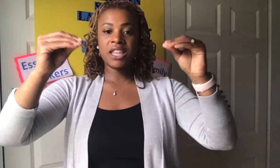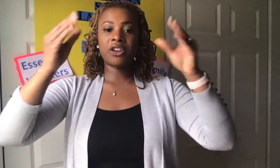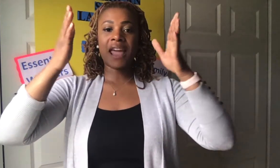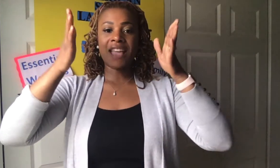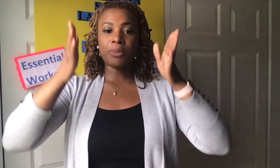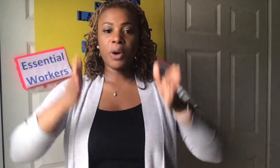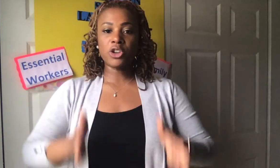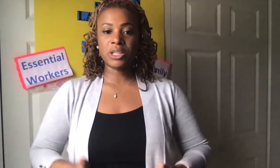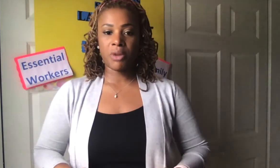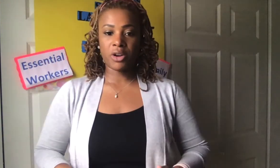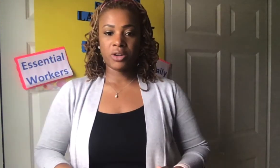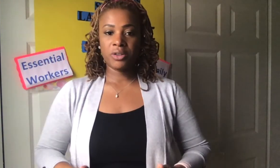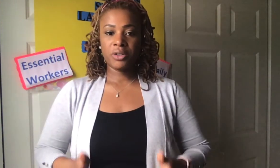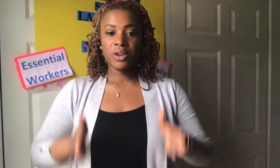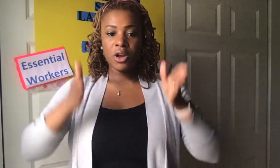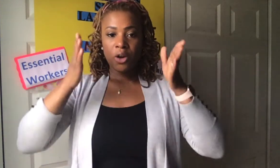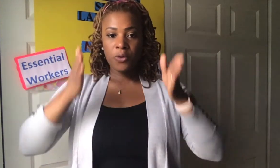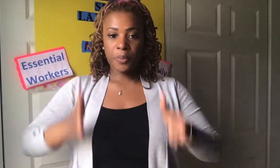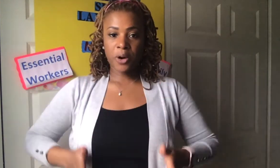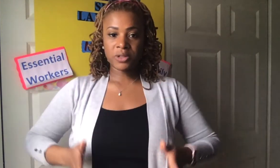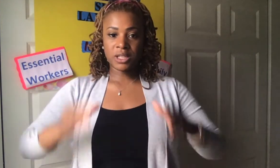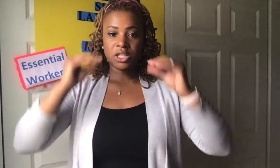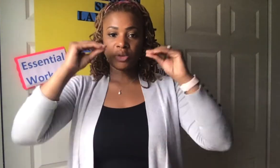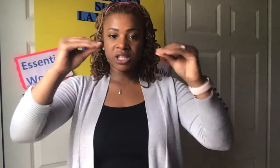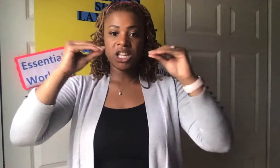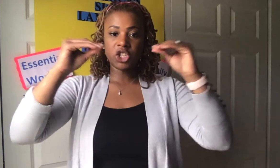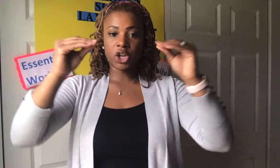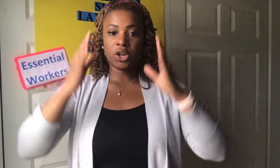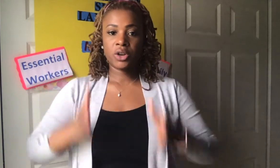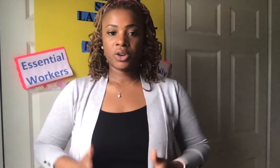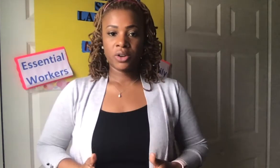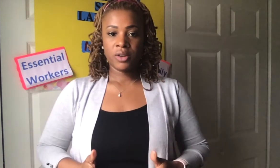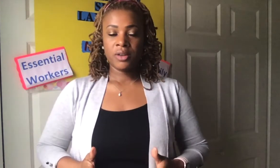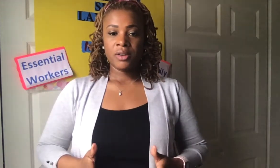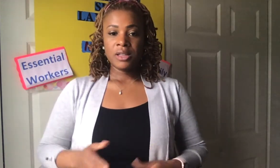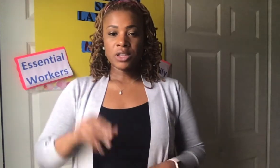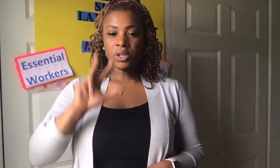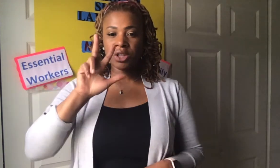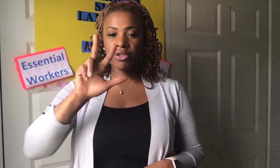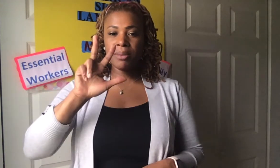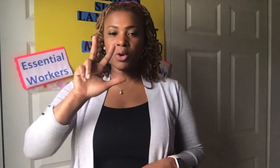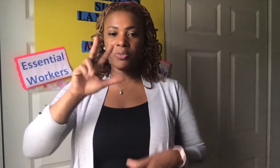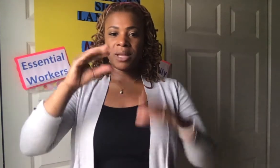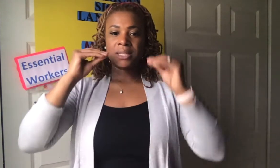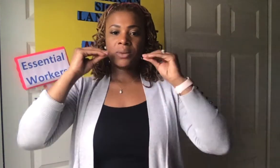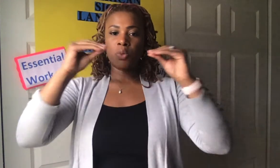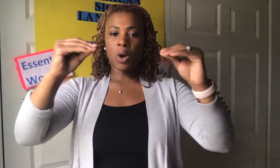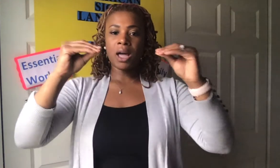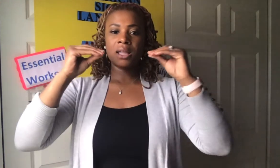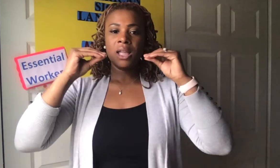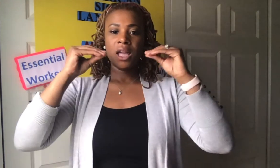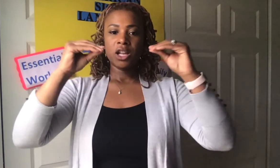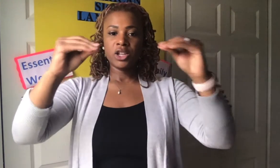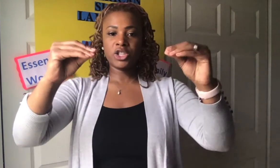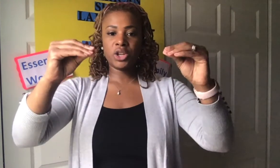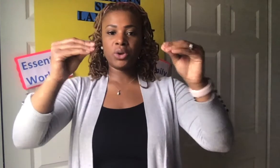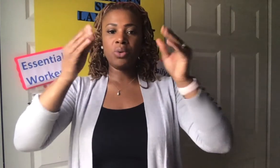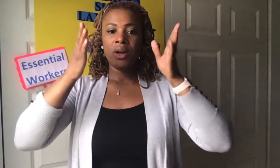going to add the person marker for person. So teacher. So it's 3 movements. 1, 2,